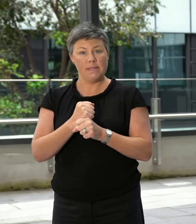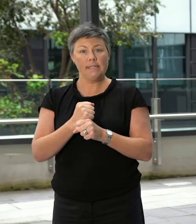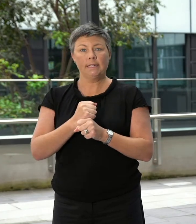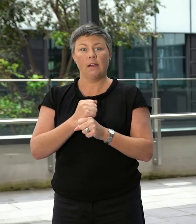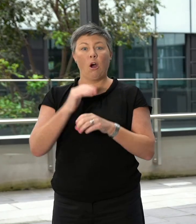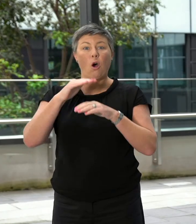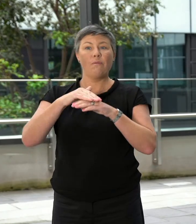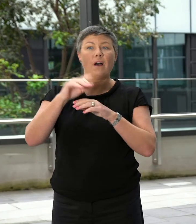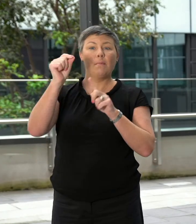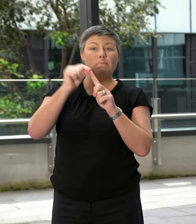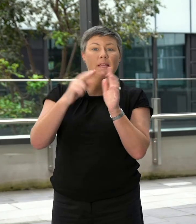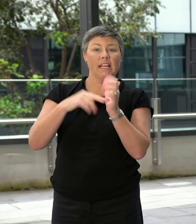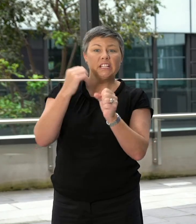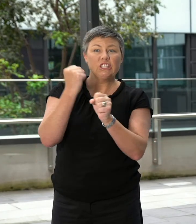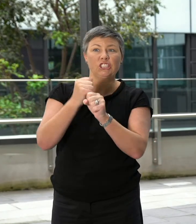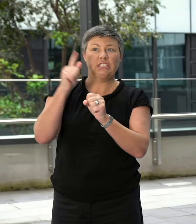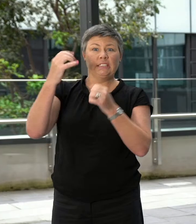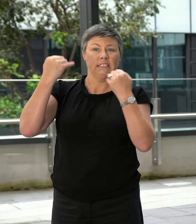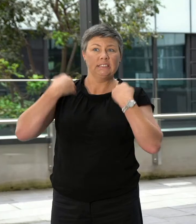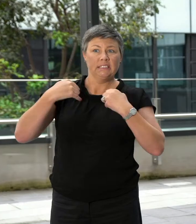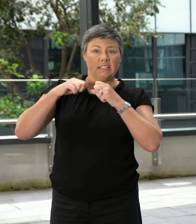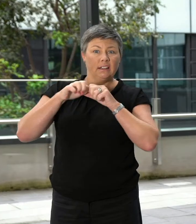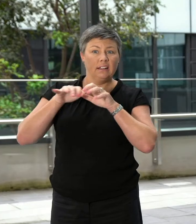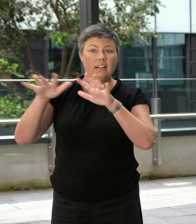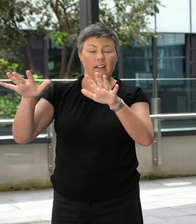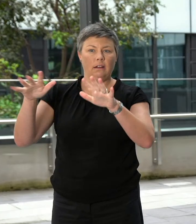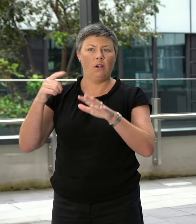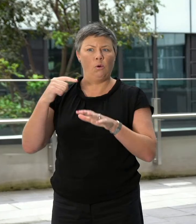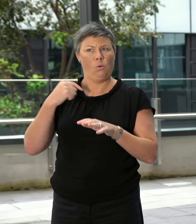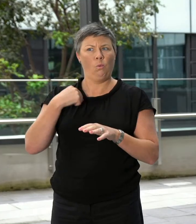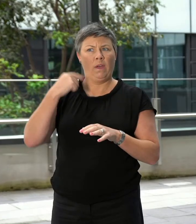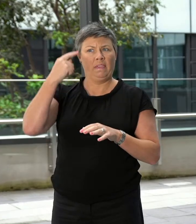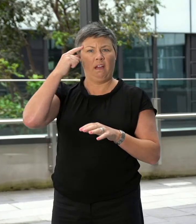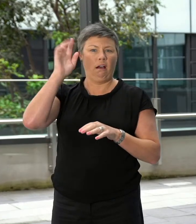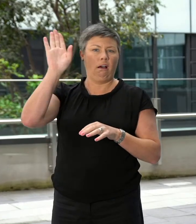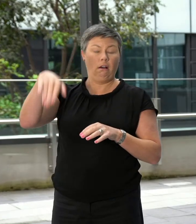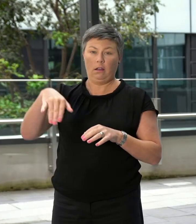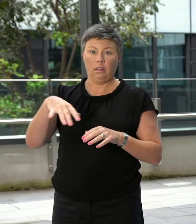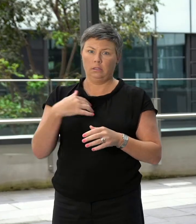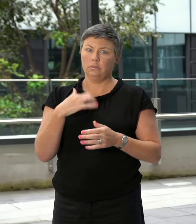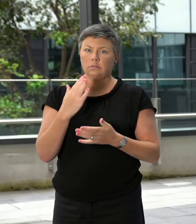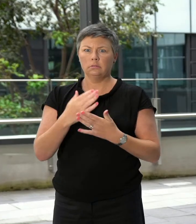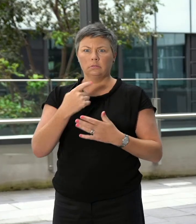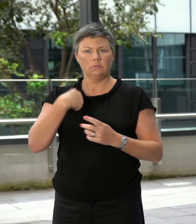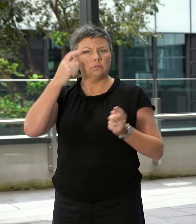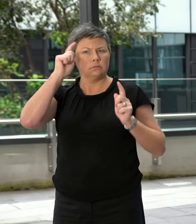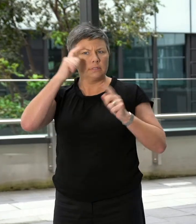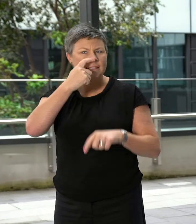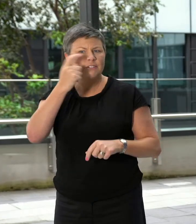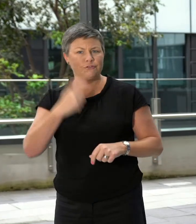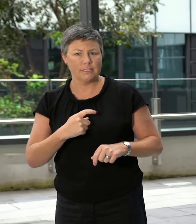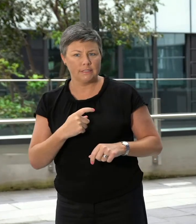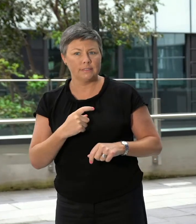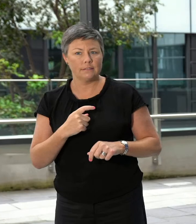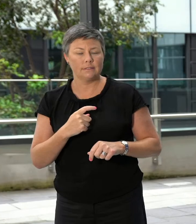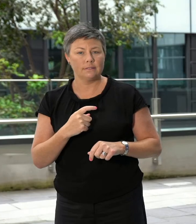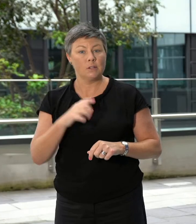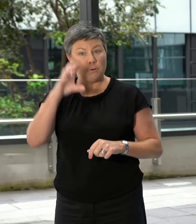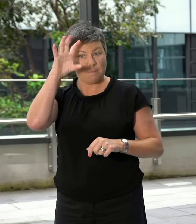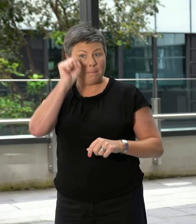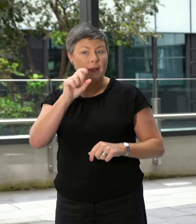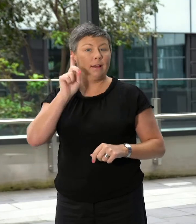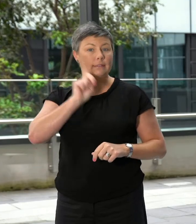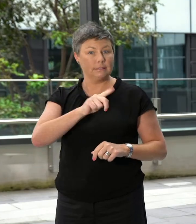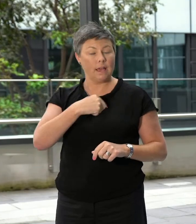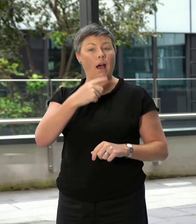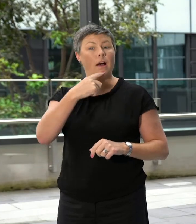infections in Papua New Guinea very seriously, and I just want to reassure the Queensland public that I said yesterday that I would speak with the Prime Minister,